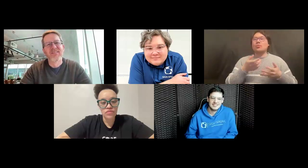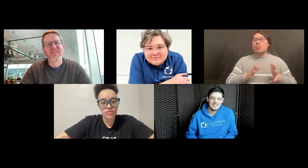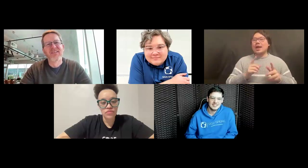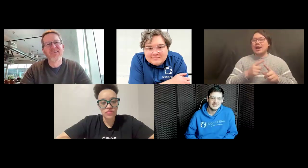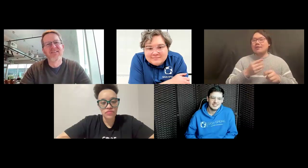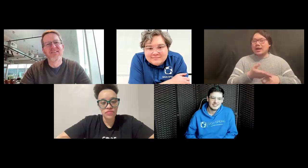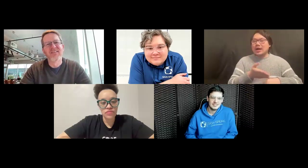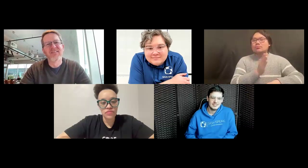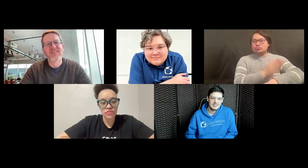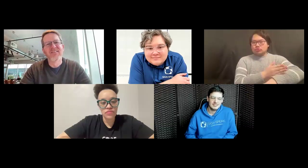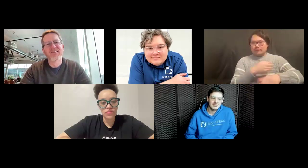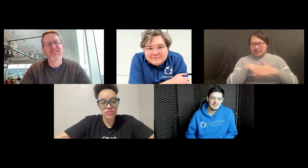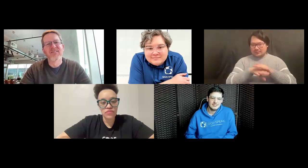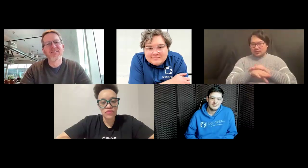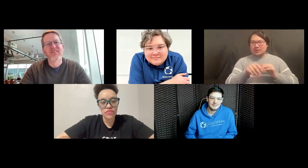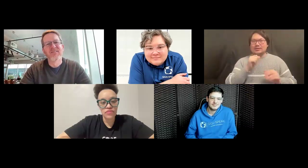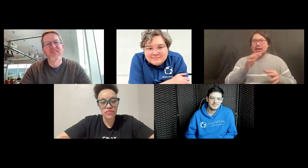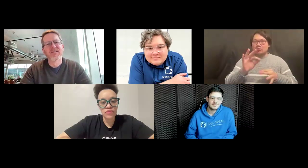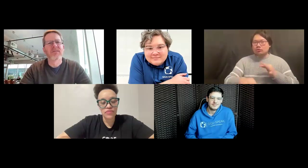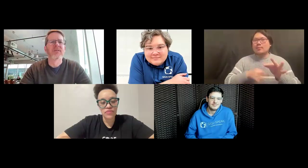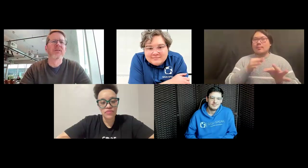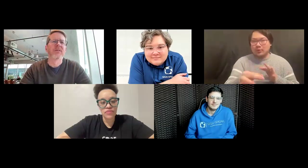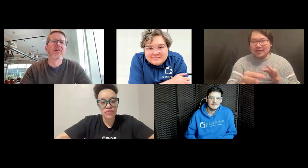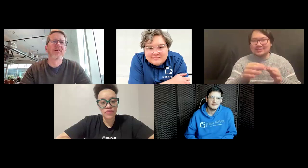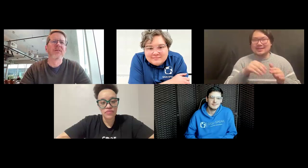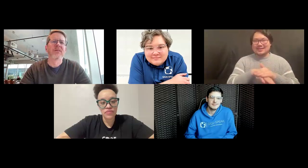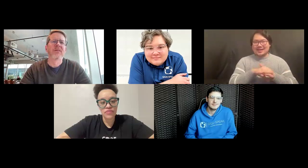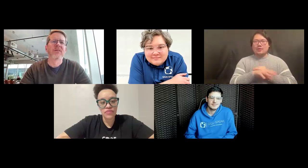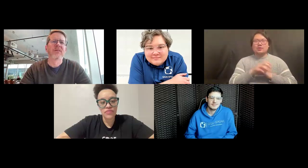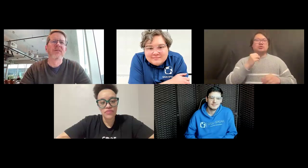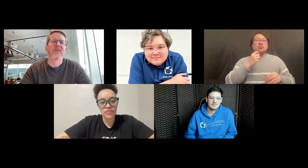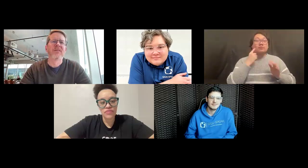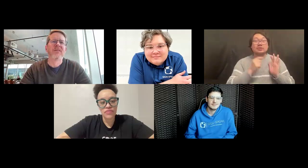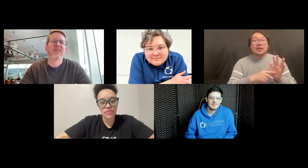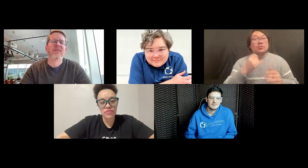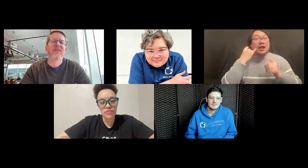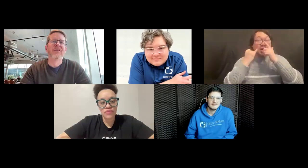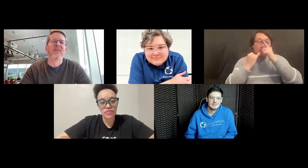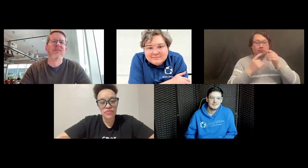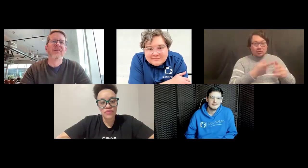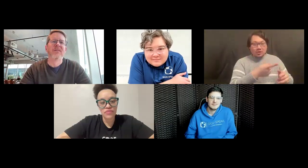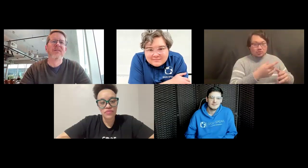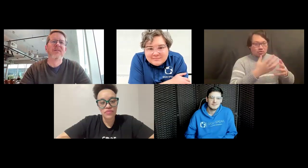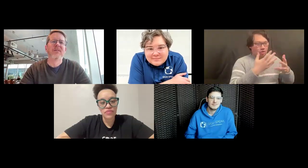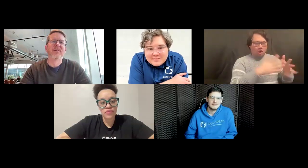that we see this as a way of advancement and improving accessibility. For example,